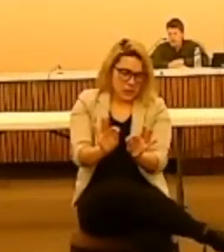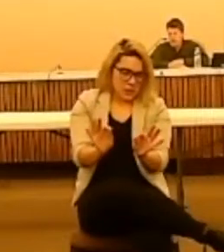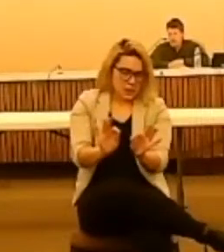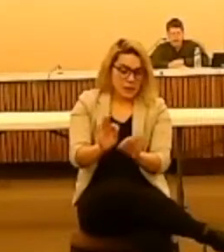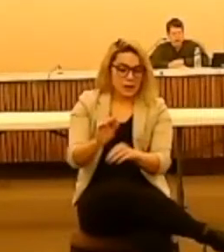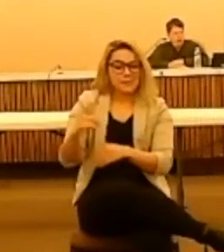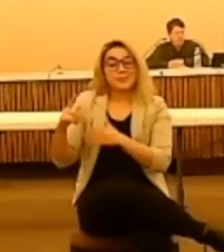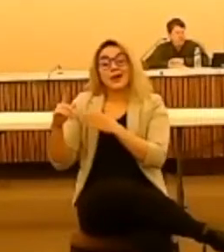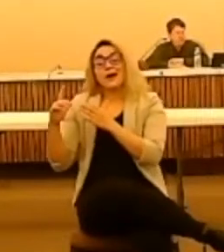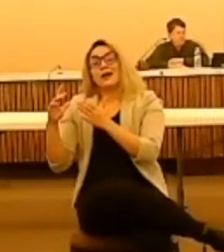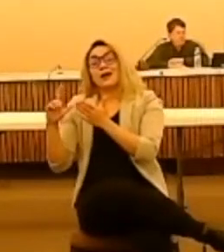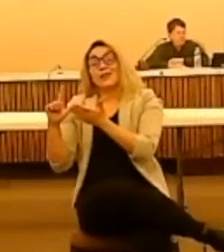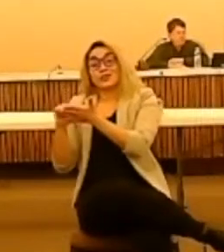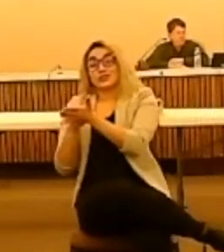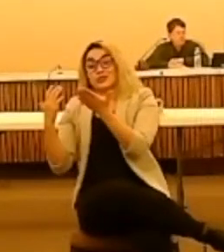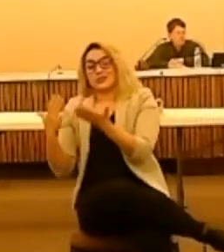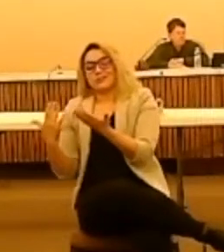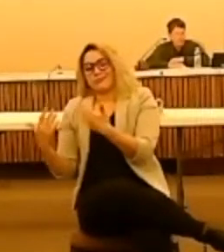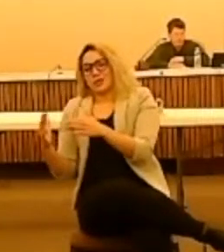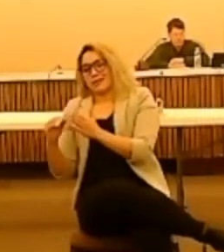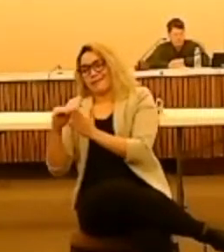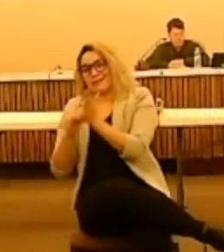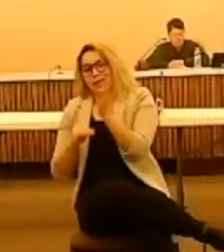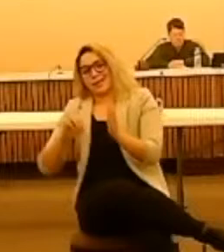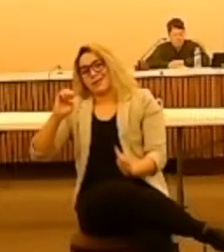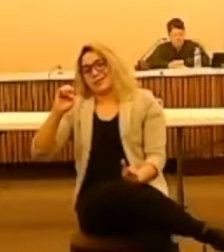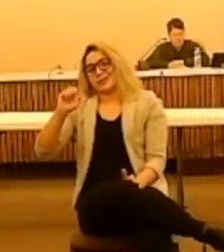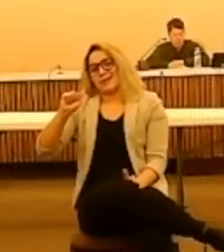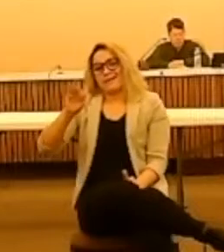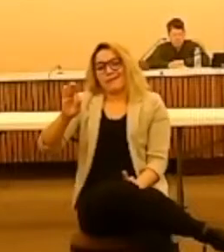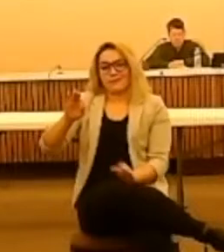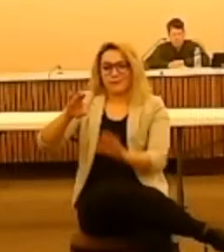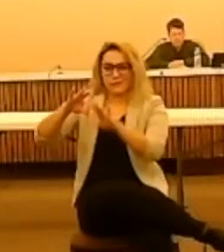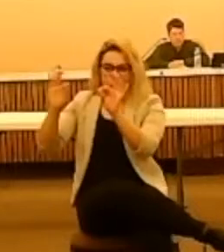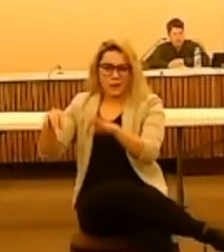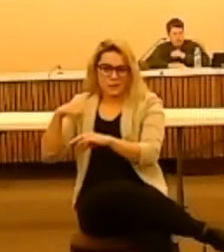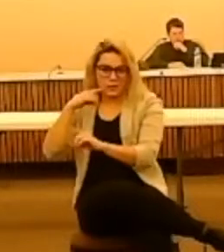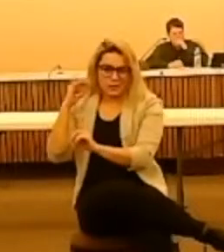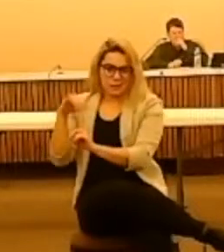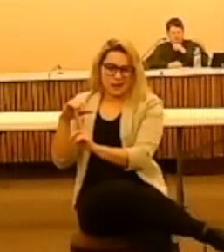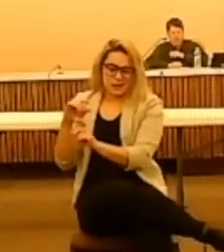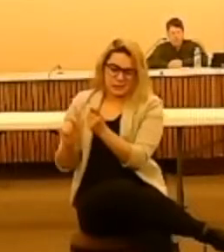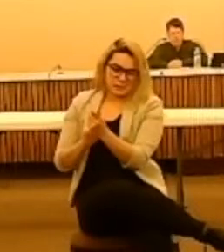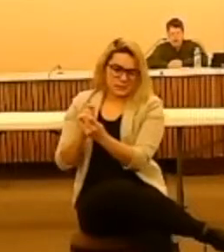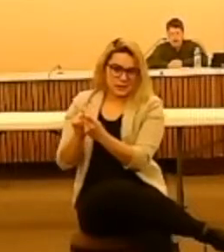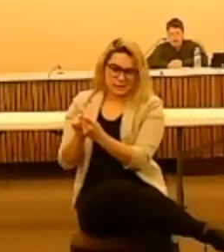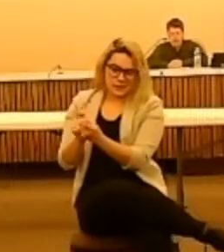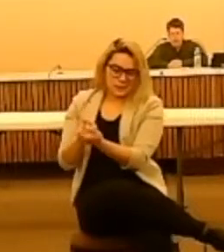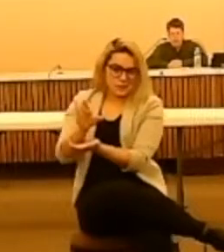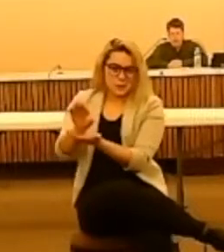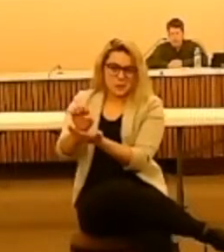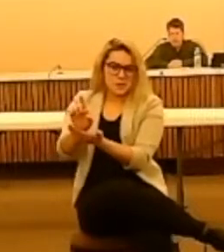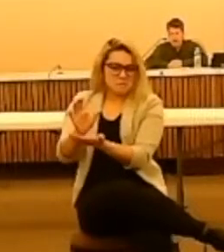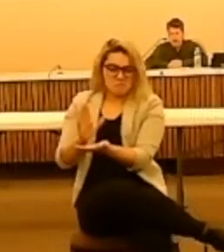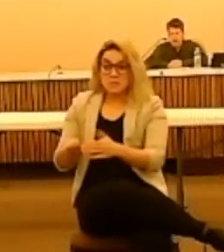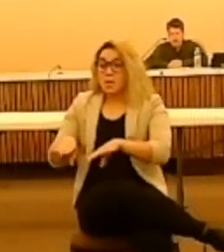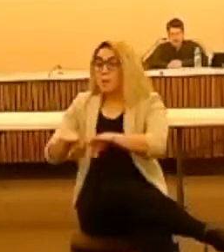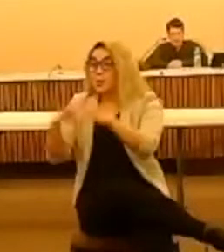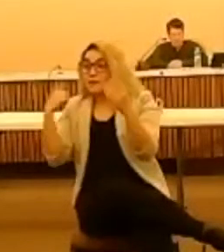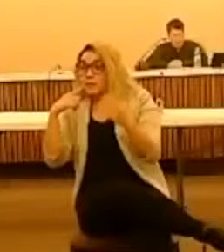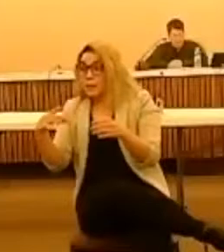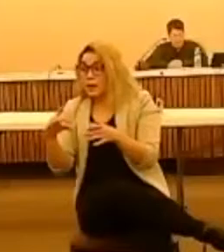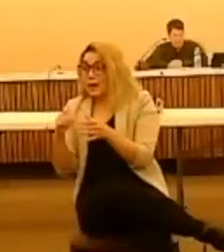the EAF form for this particular action. We'll now open it up for public